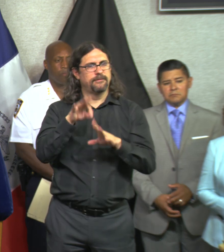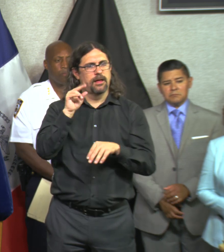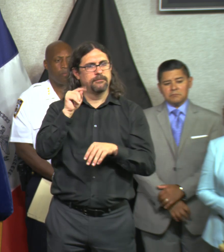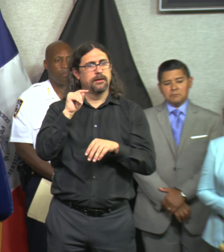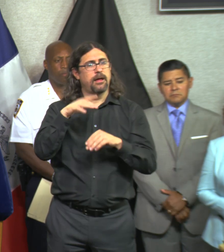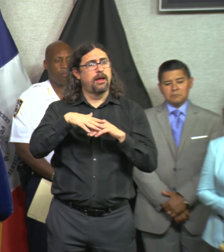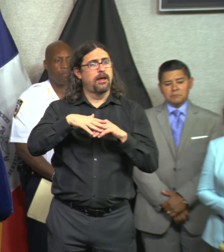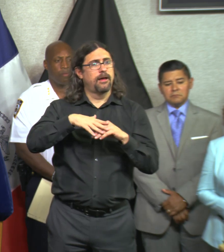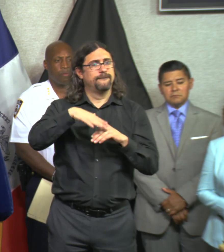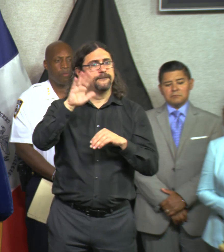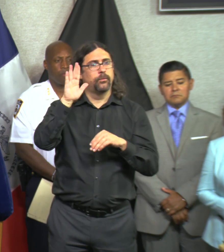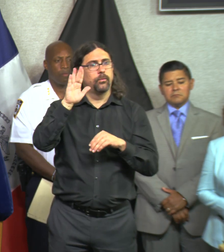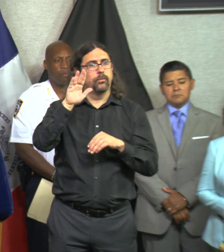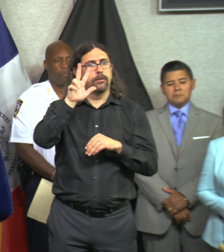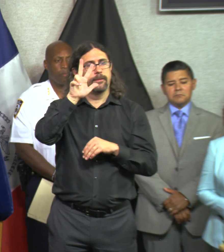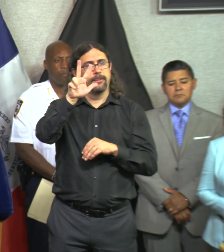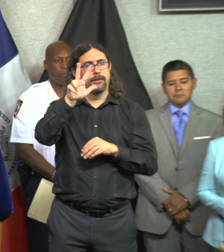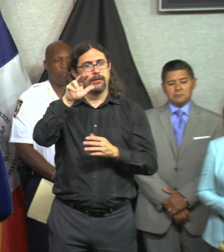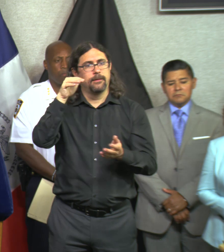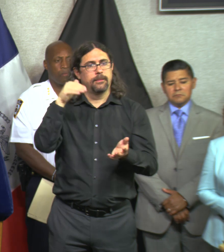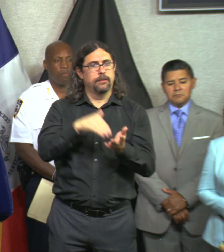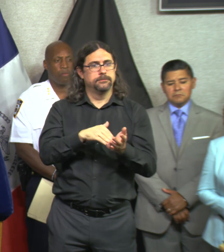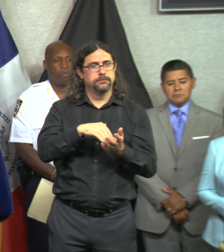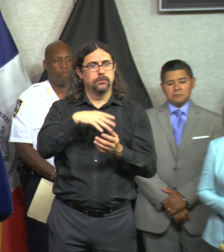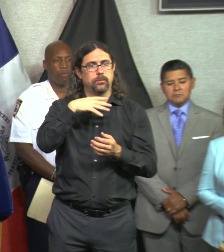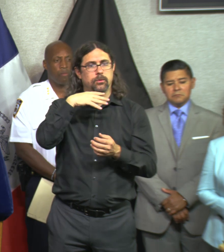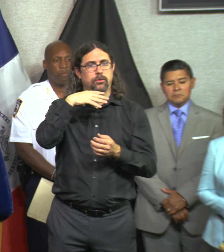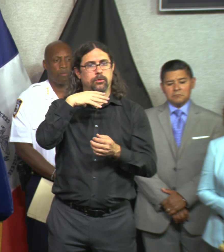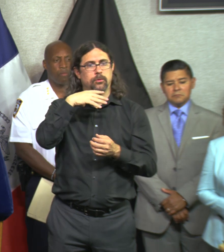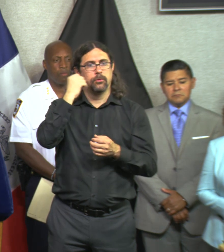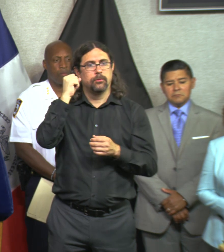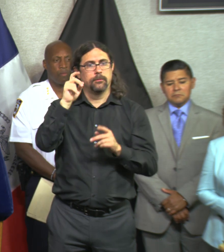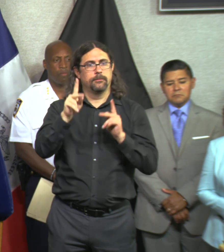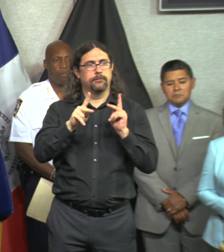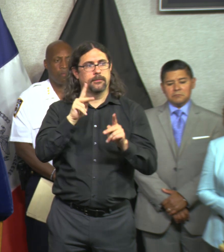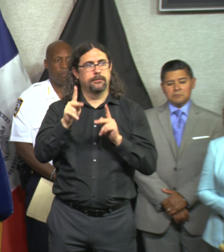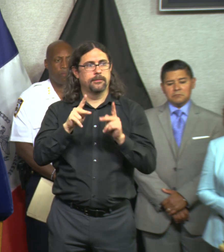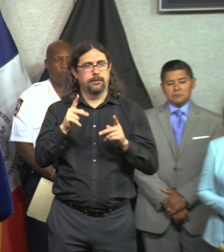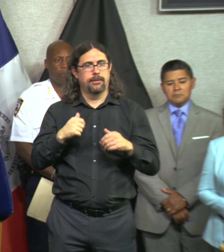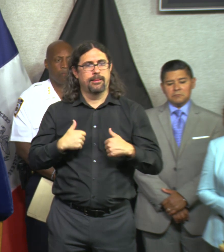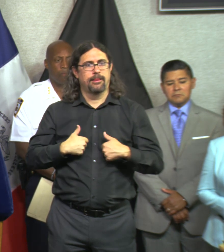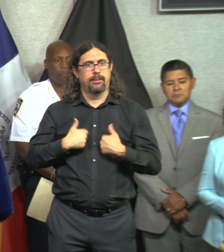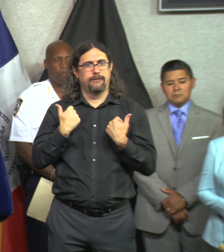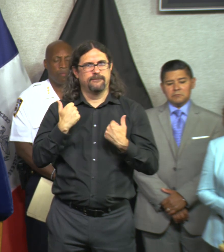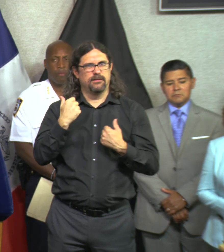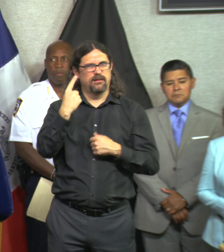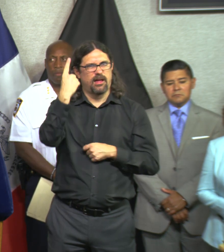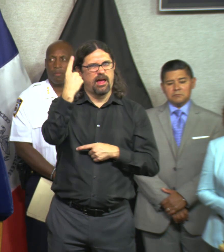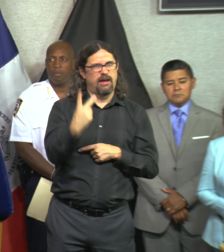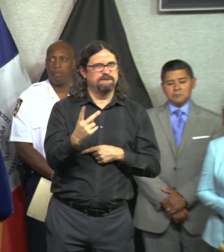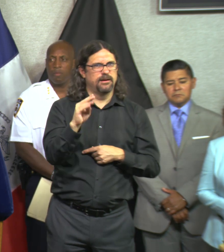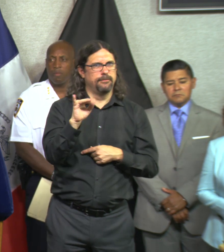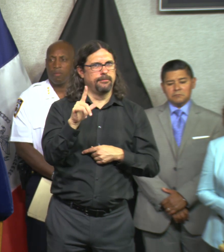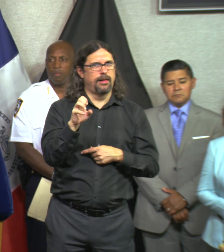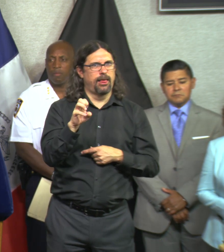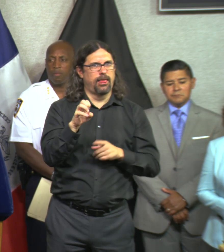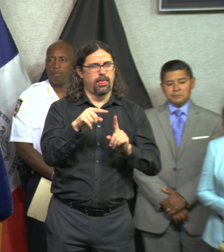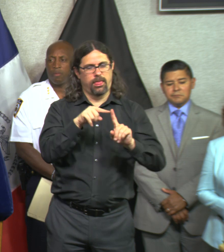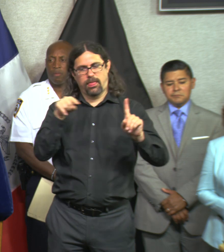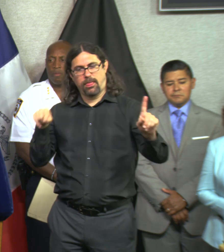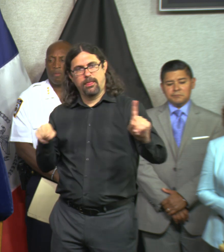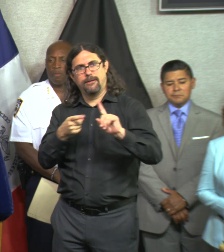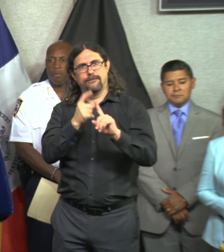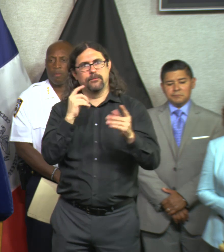center. Is it reasonable that can be quite a distance for some of them? Is it reasonable for a distance for them to travel? Look,